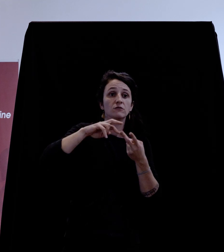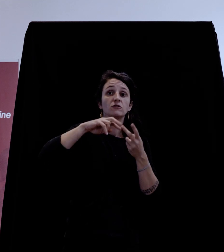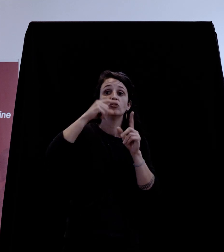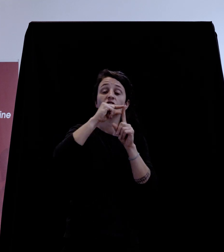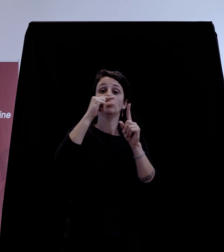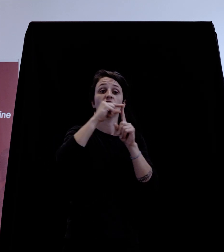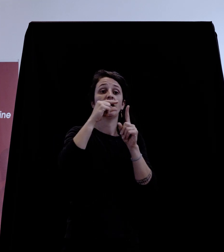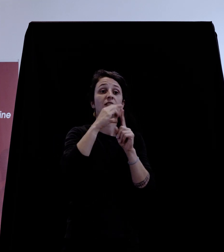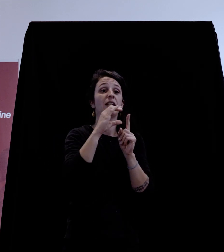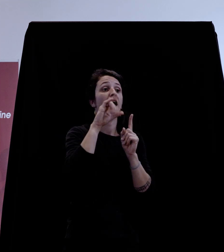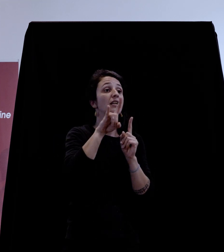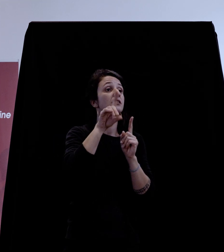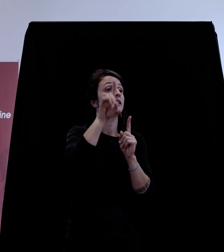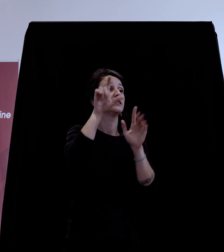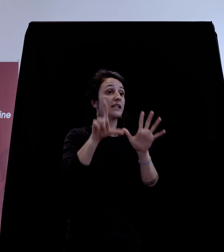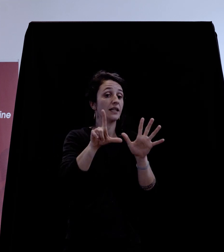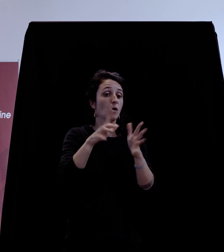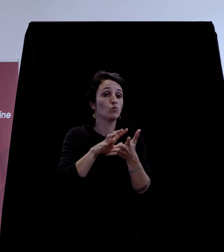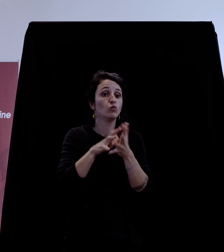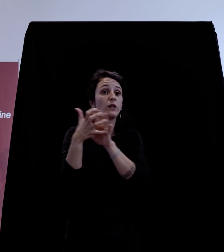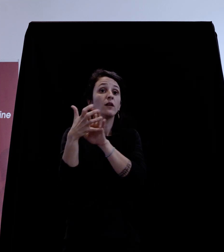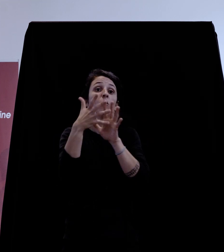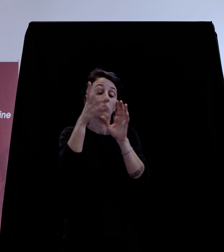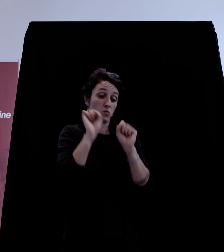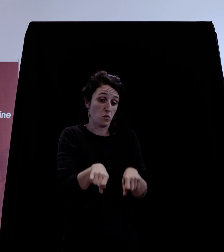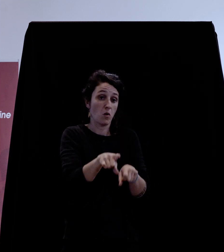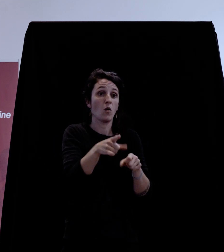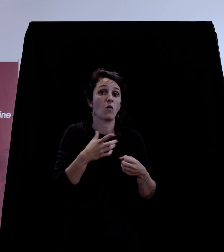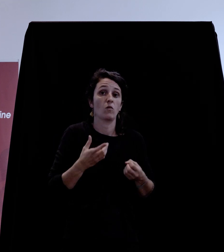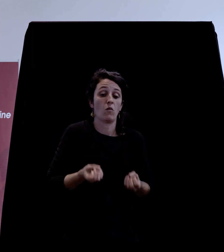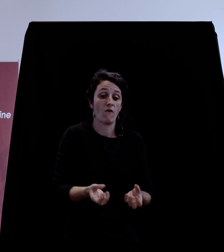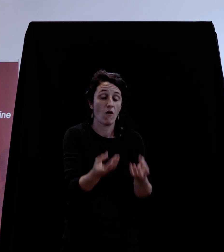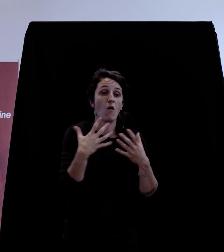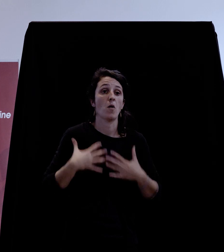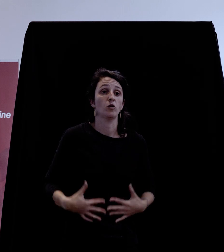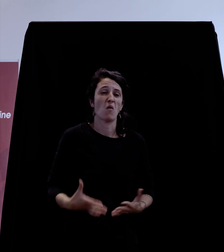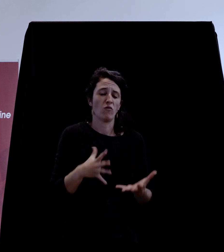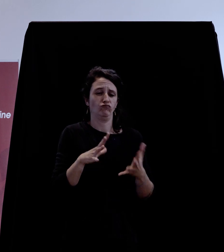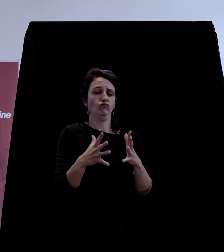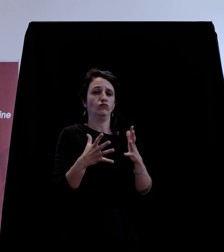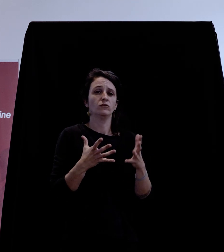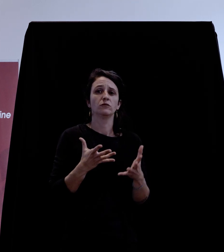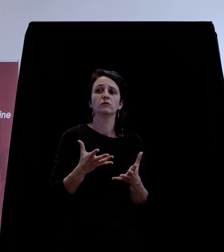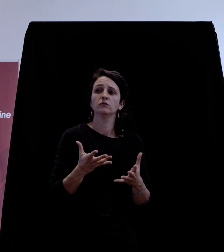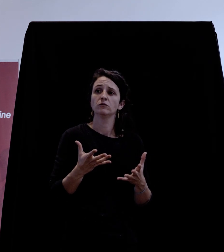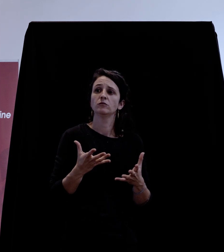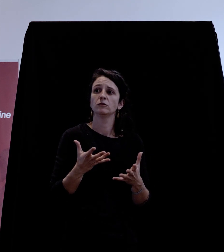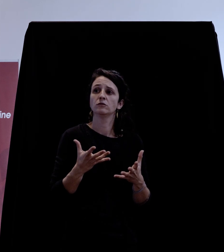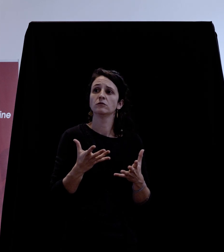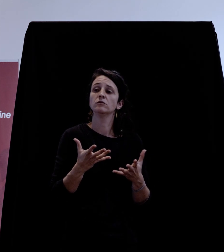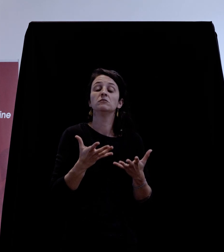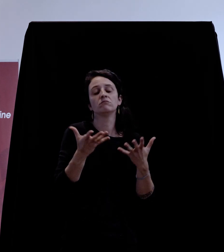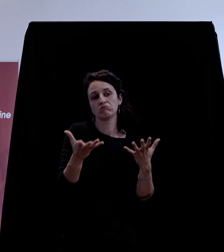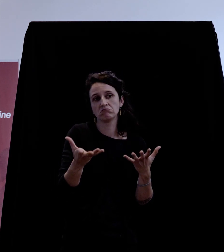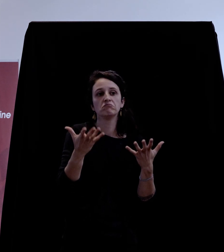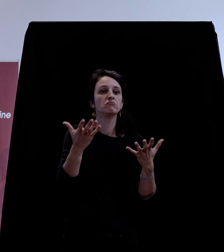mutation which leads to certain kinds of behaviors? And we're not there to know whether that's true, but I do want to talk about that's